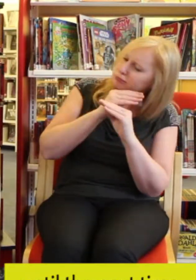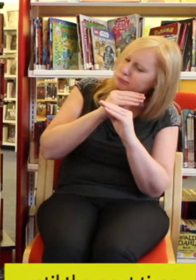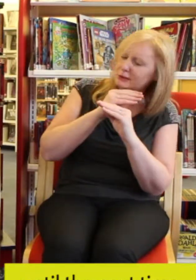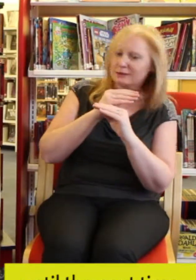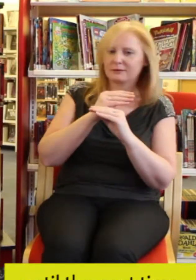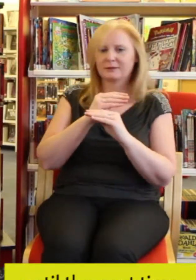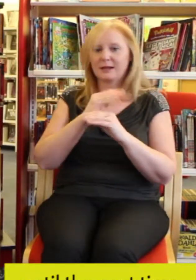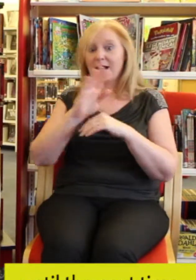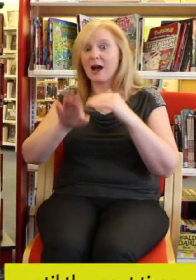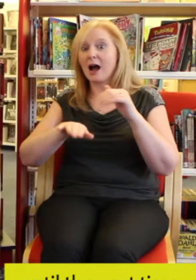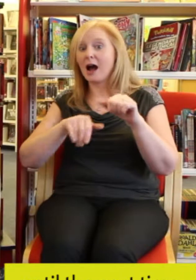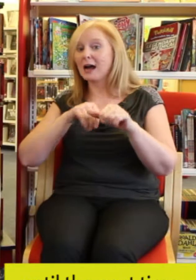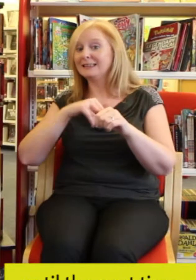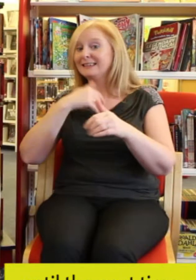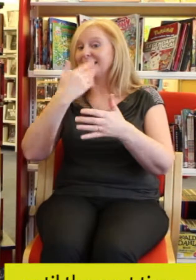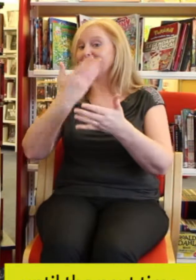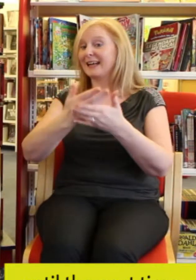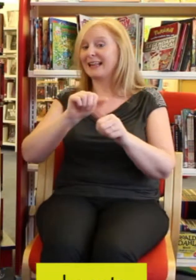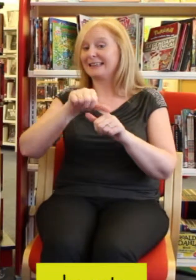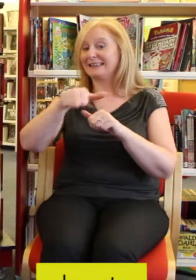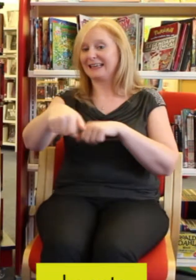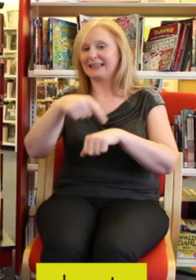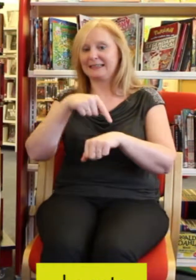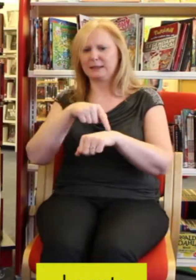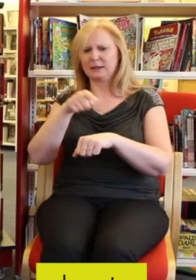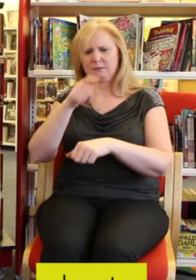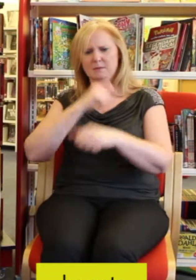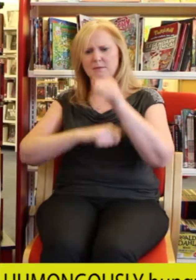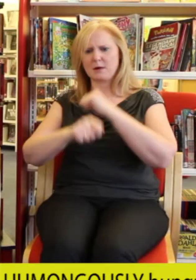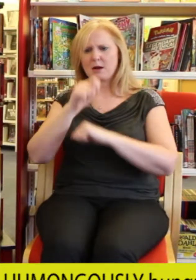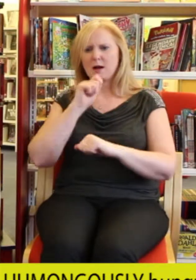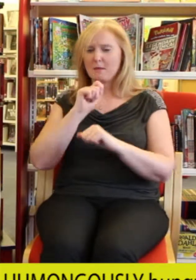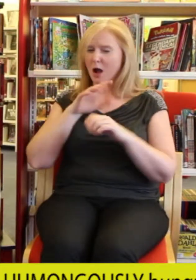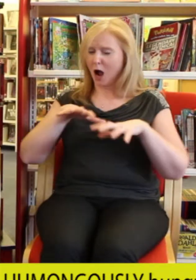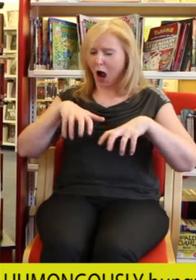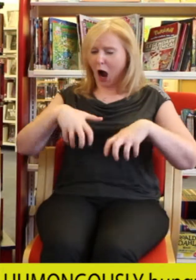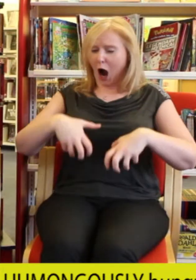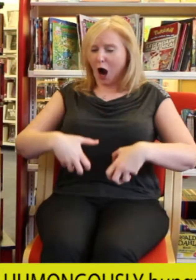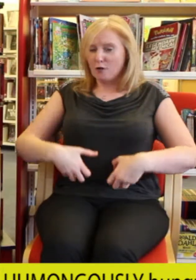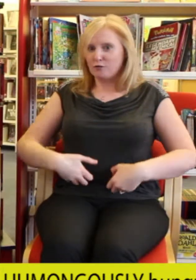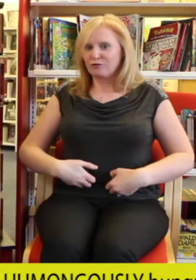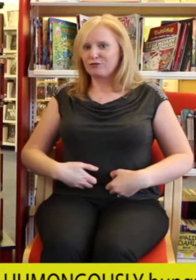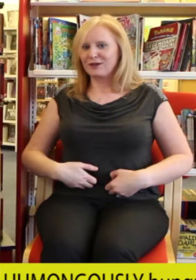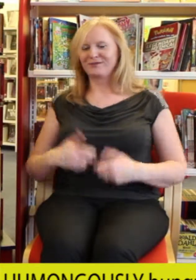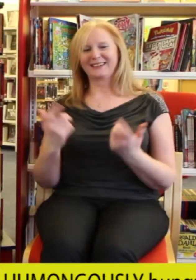Until the next time he gets humongously hungry.